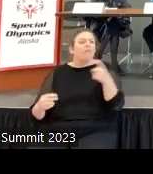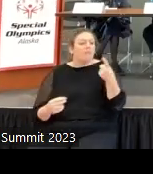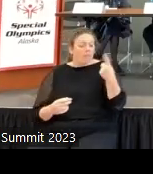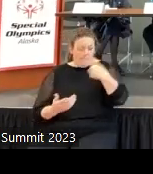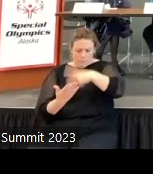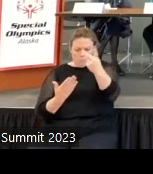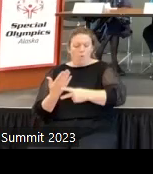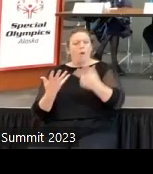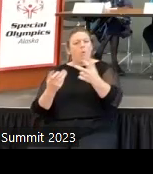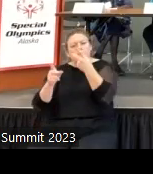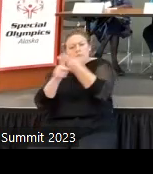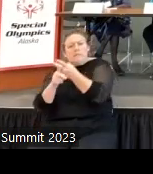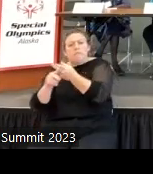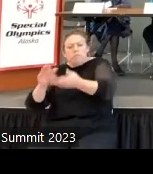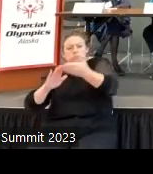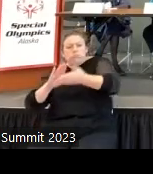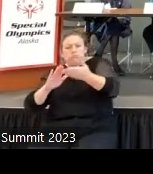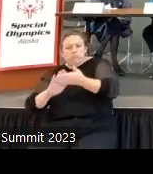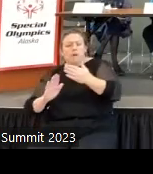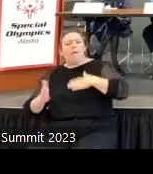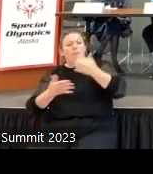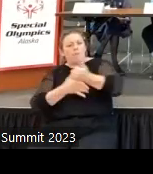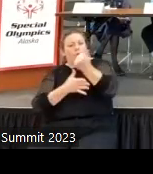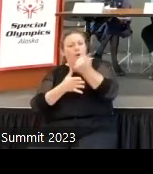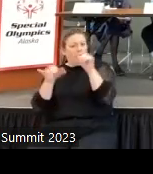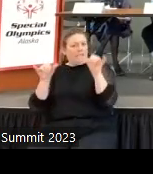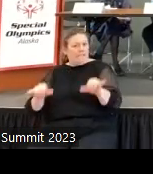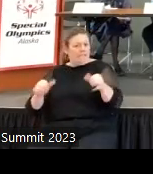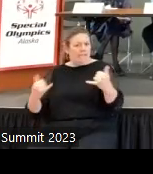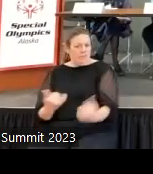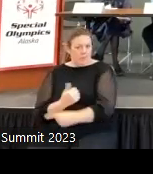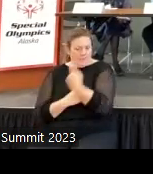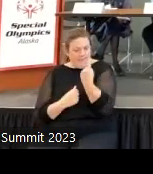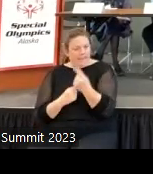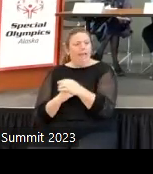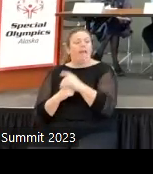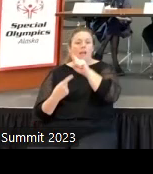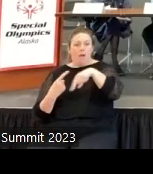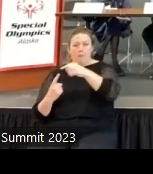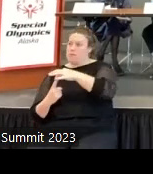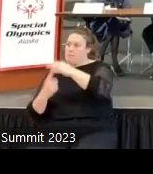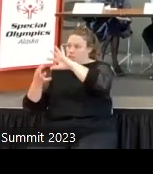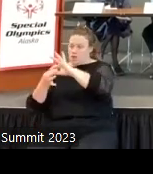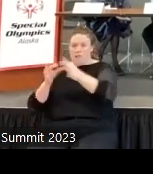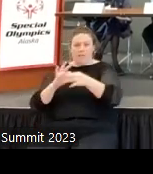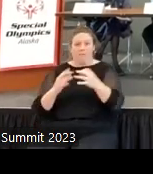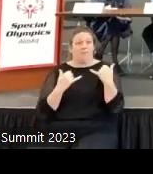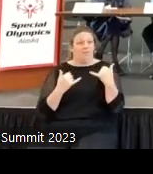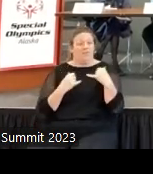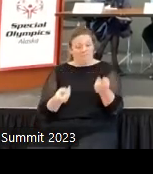program. My priorities are still the same today about Special Olympics. And today I have 2